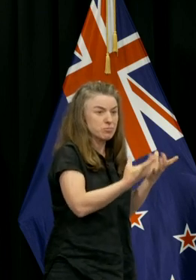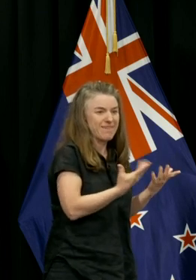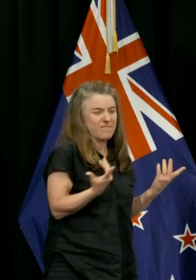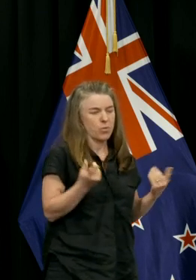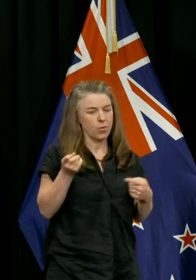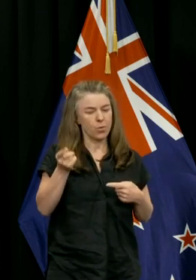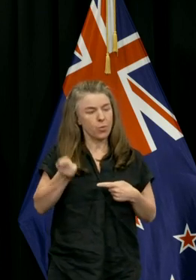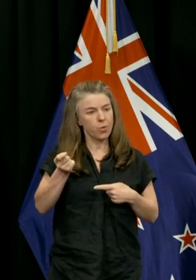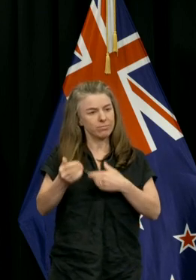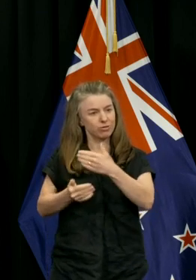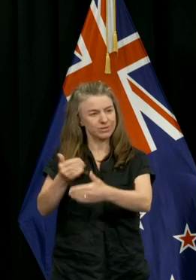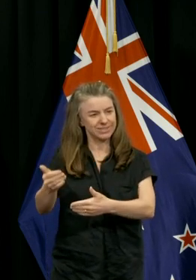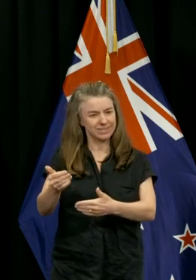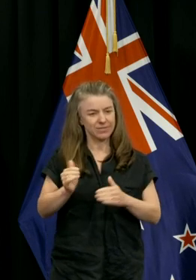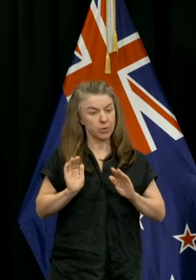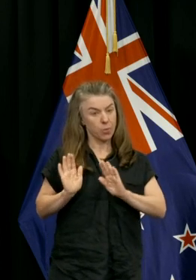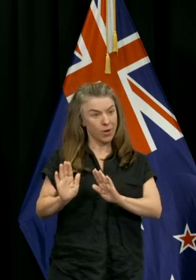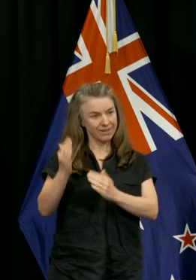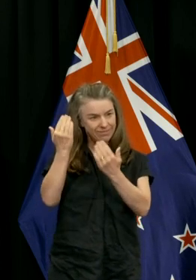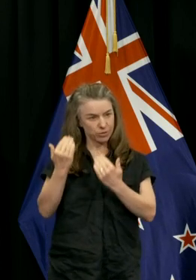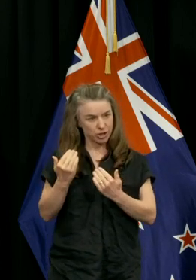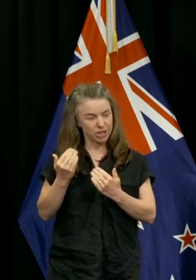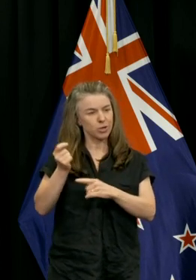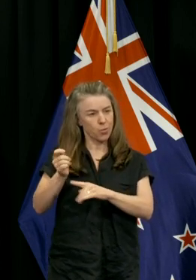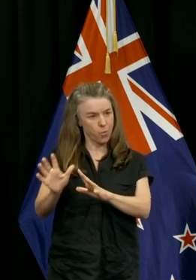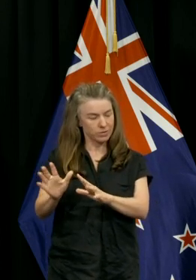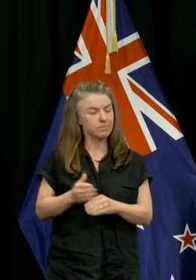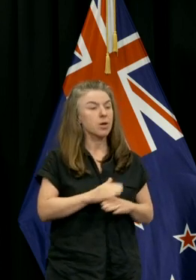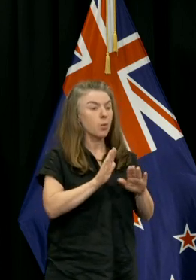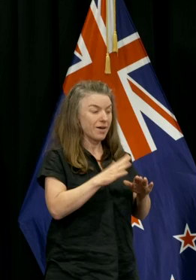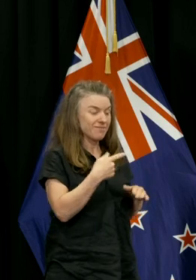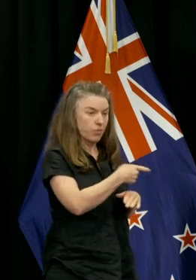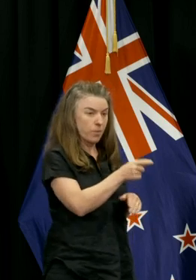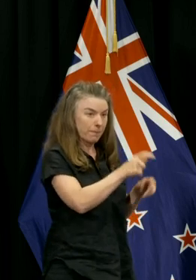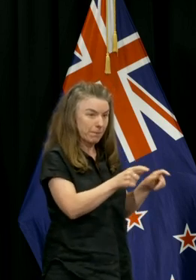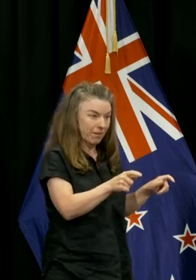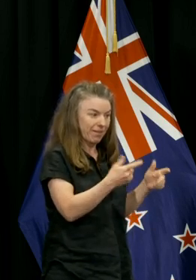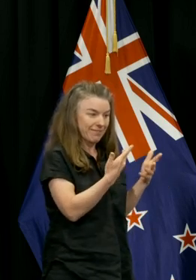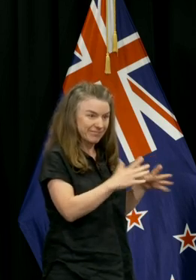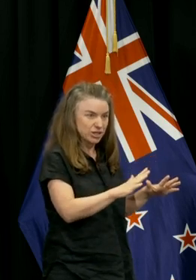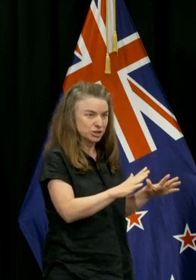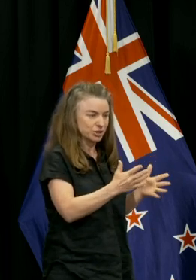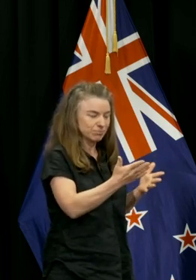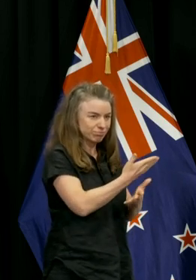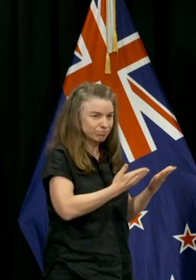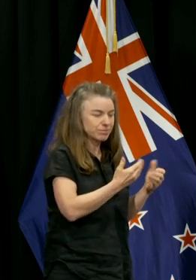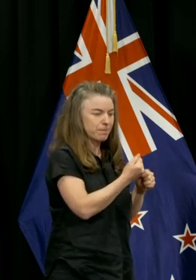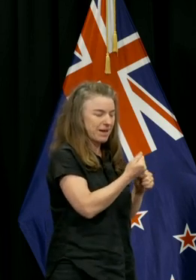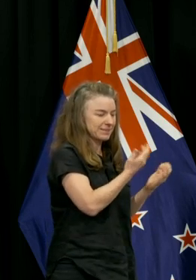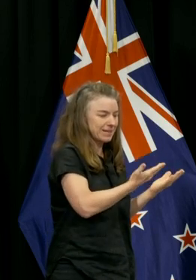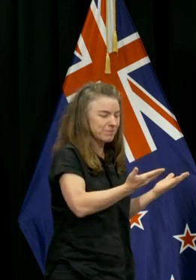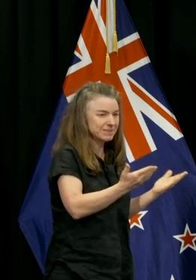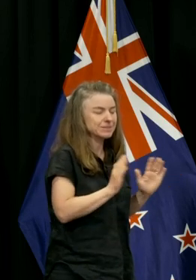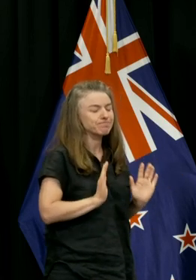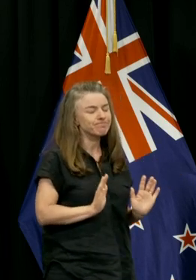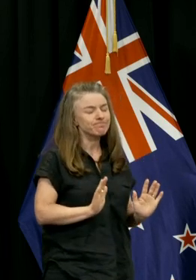let that play out and make sure that before we make any decisions about the future, we actually see this through to the end, and